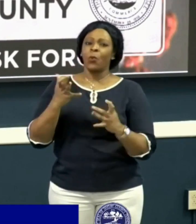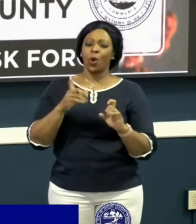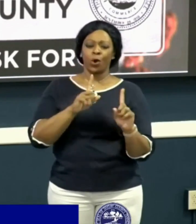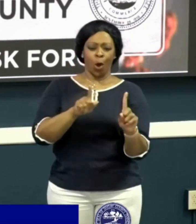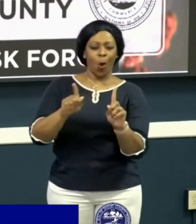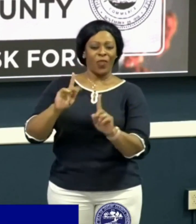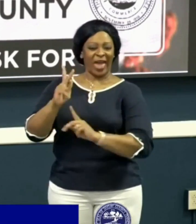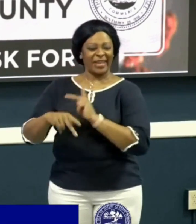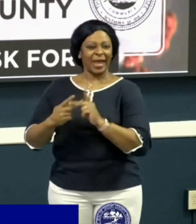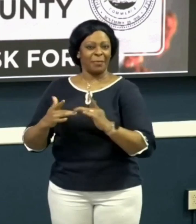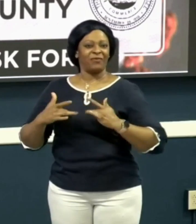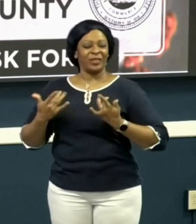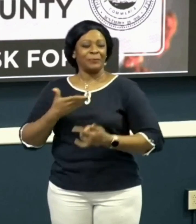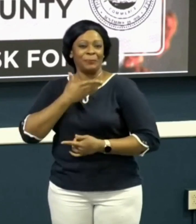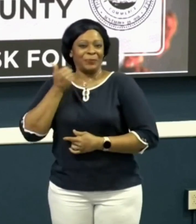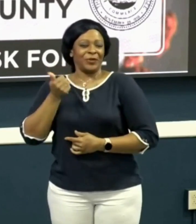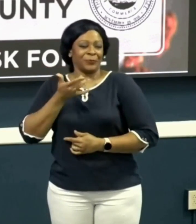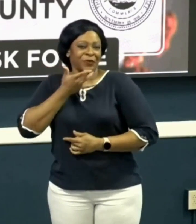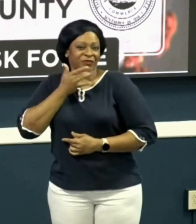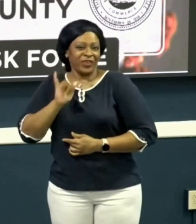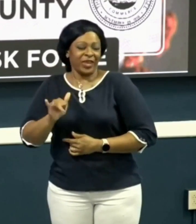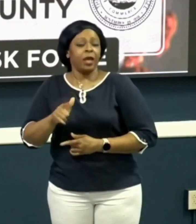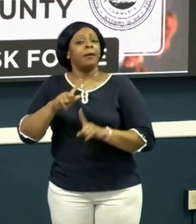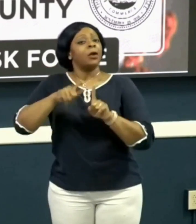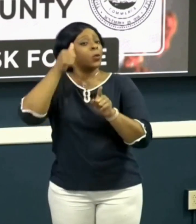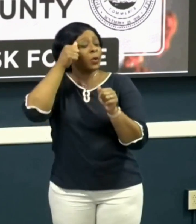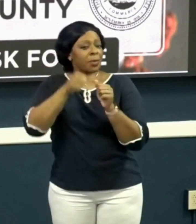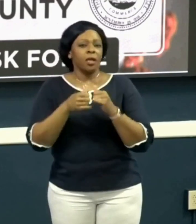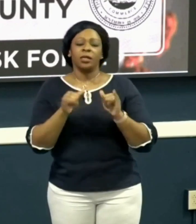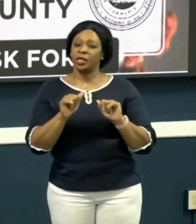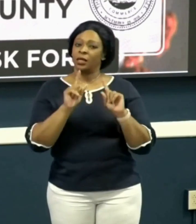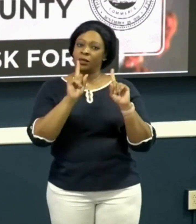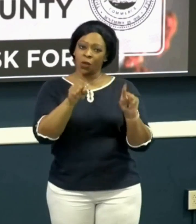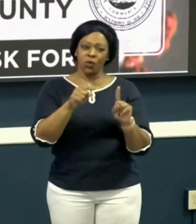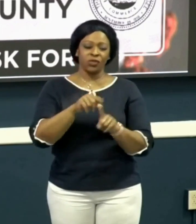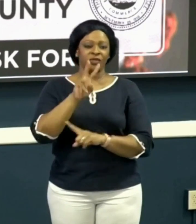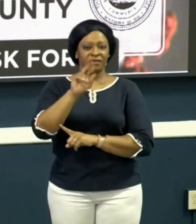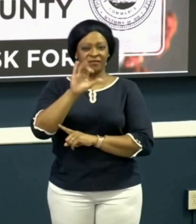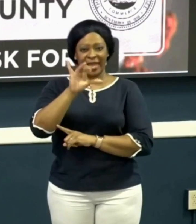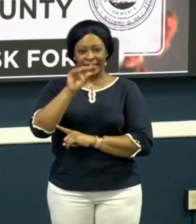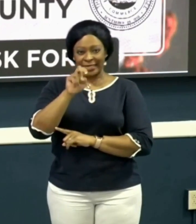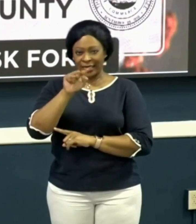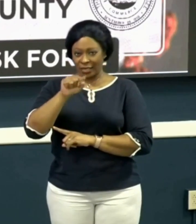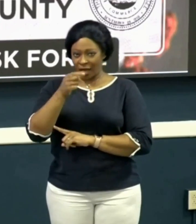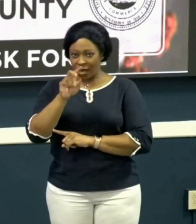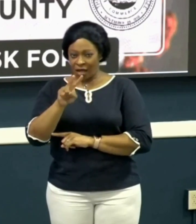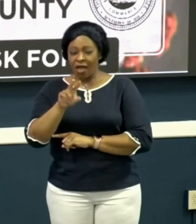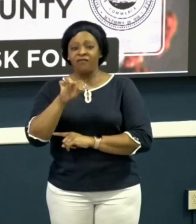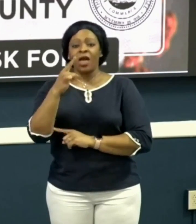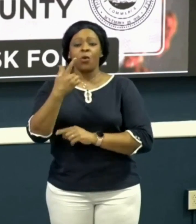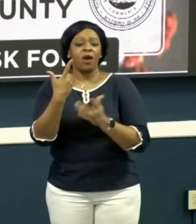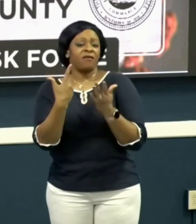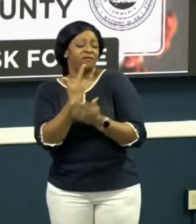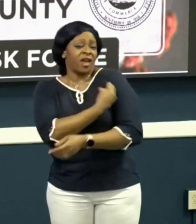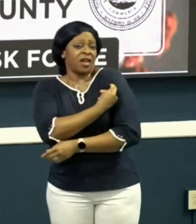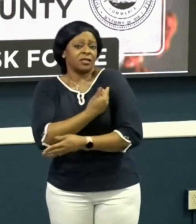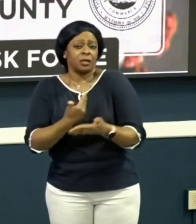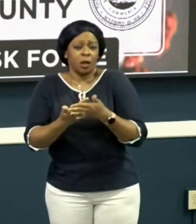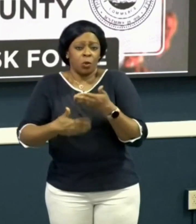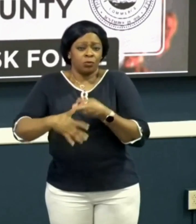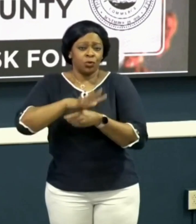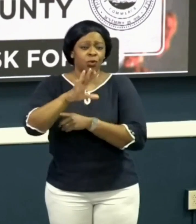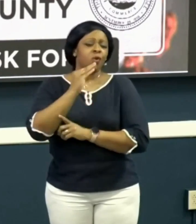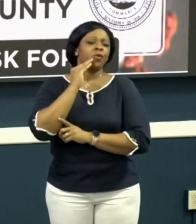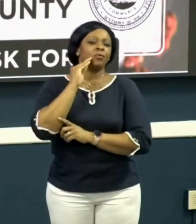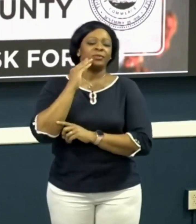those type of events, but remember that you can still go to vaccines.gov and find your nearest vaccine provider and get